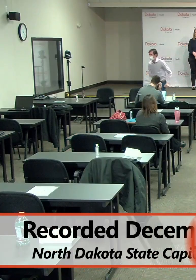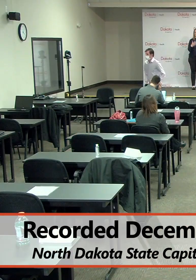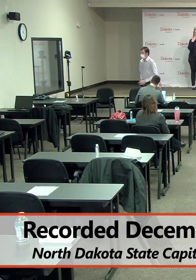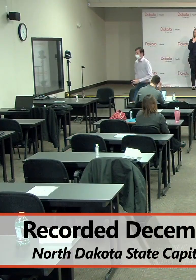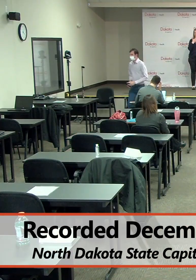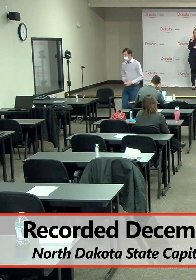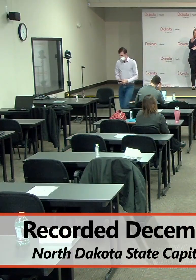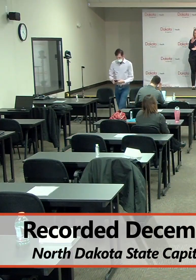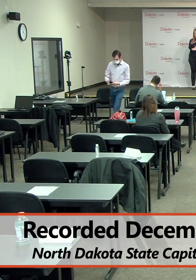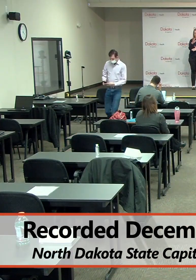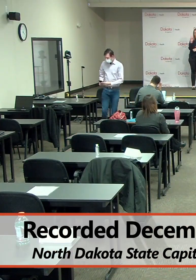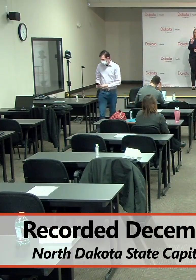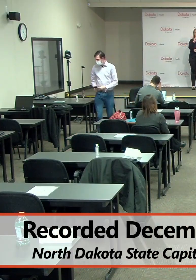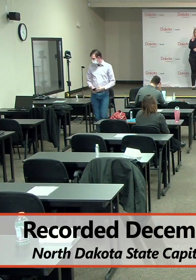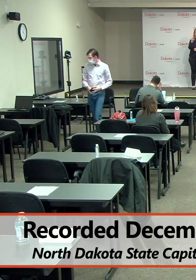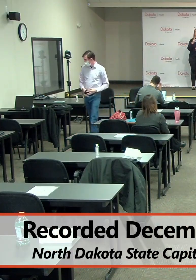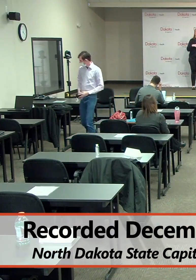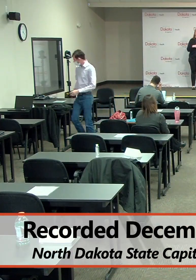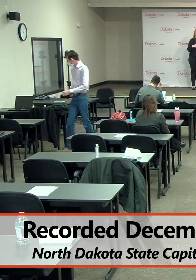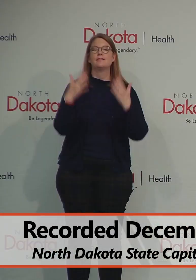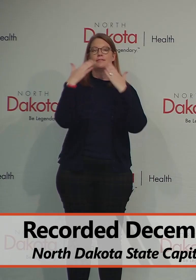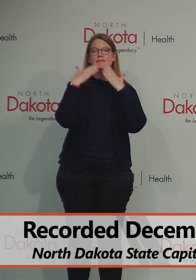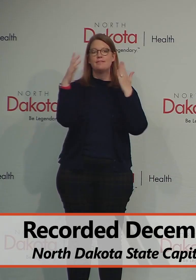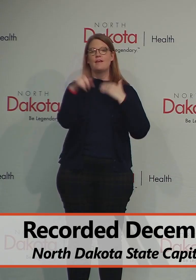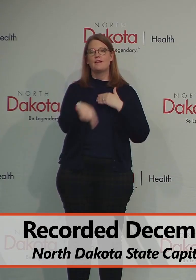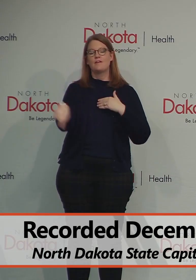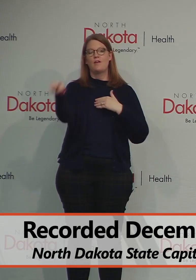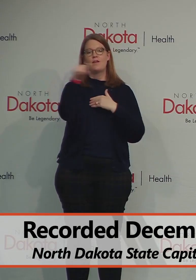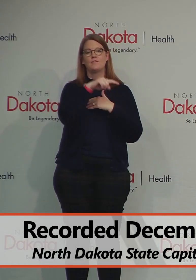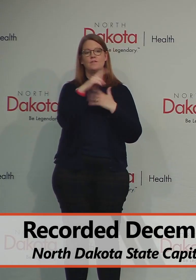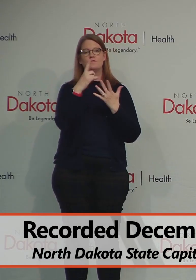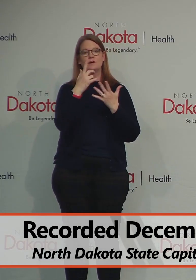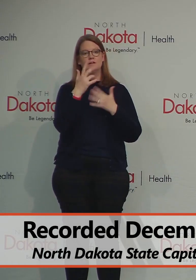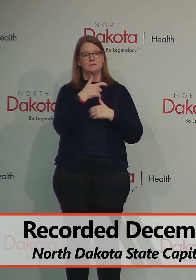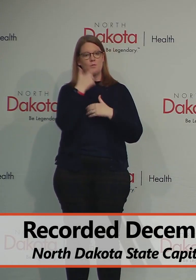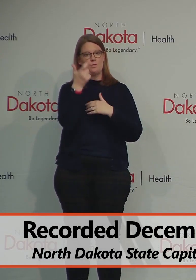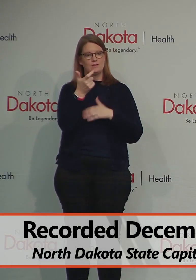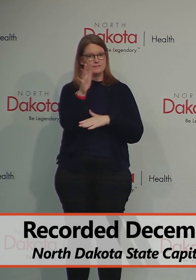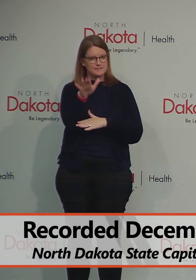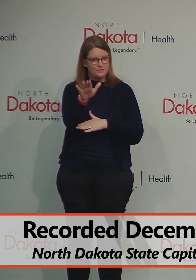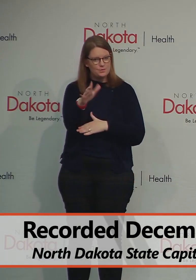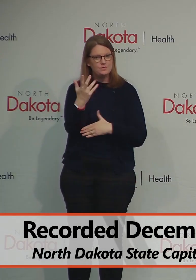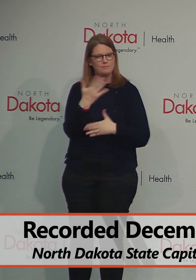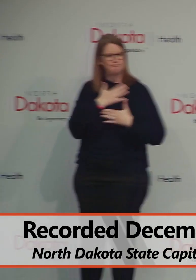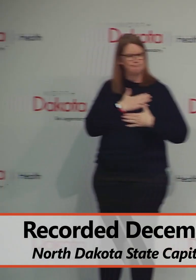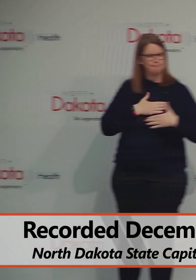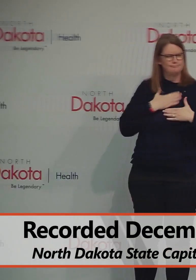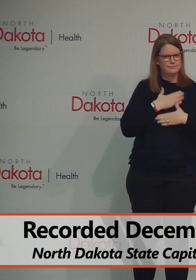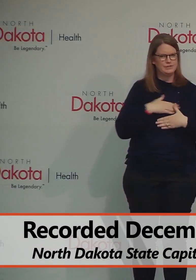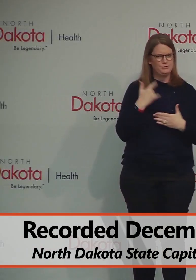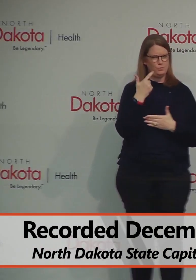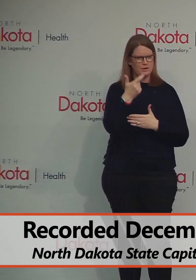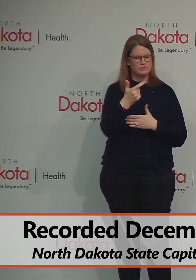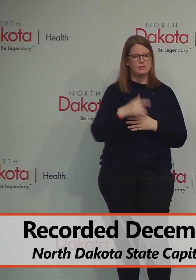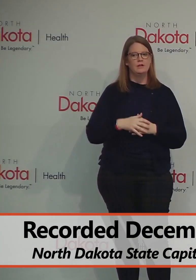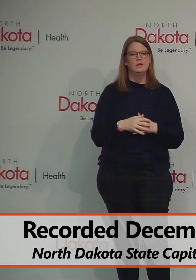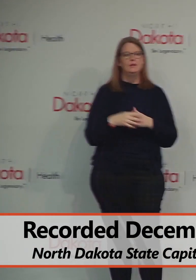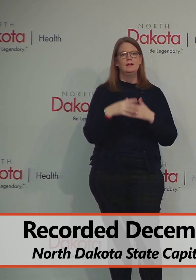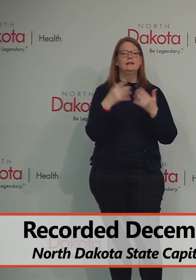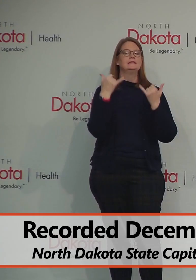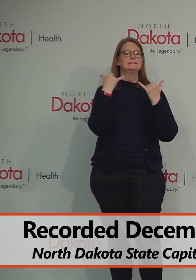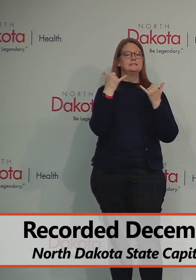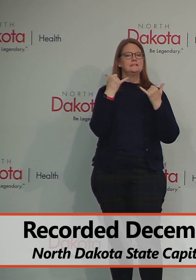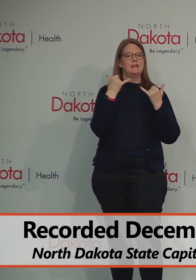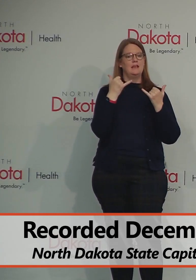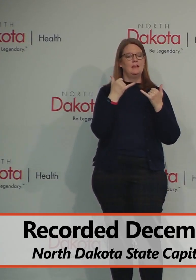Good afternoon, North Dakota. Thank you all for tuning in this afternoon. Appreciate that very much. Today on